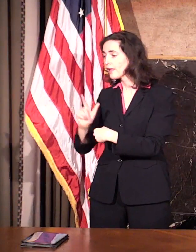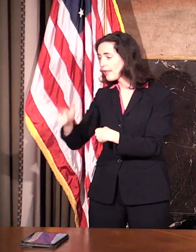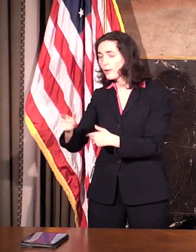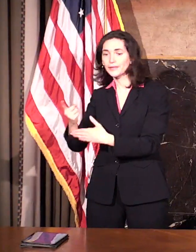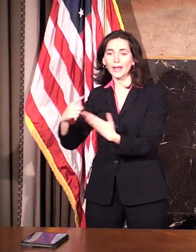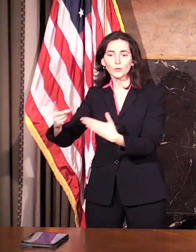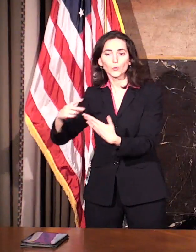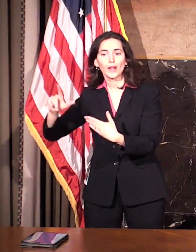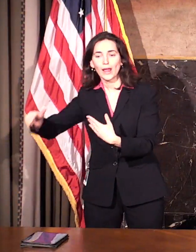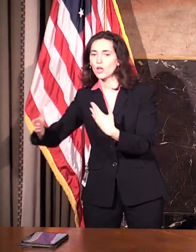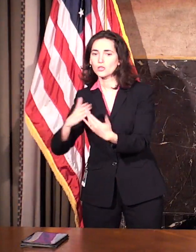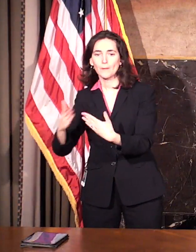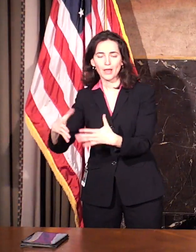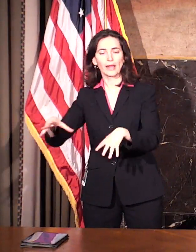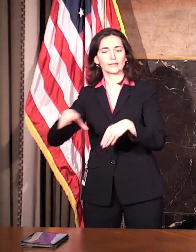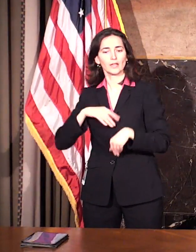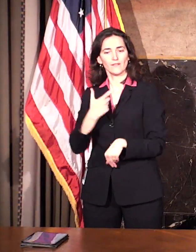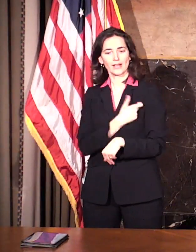it otherwise should have been.